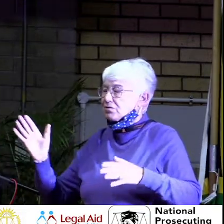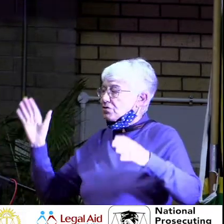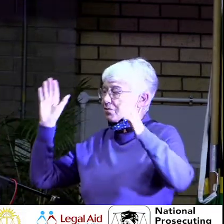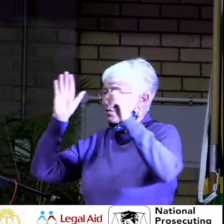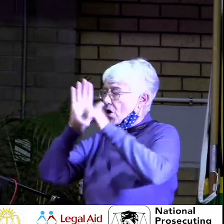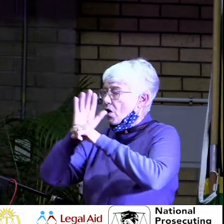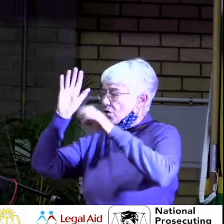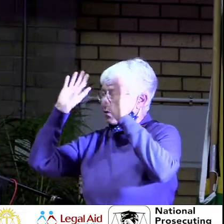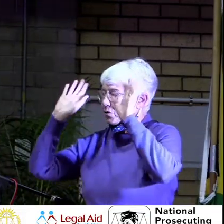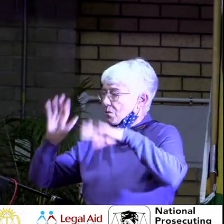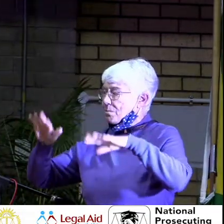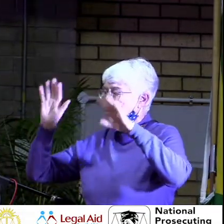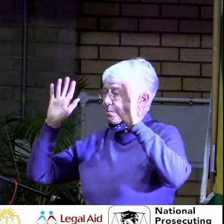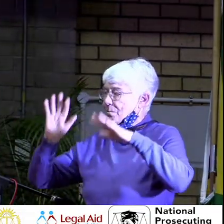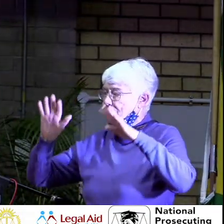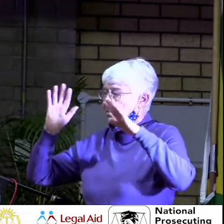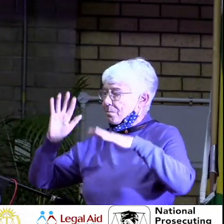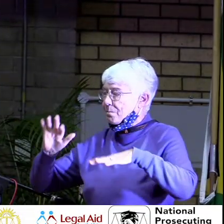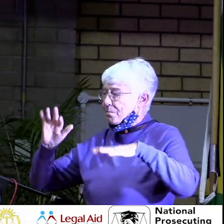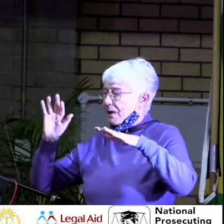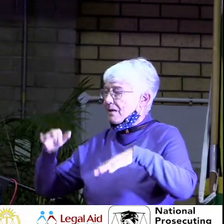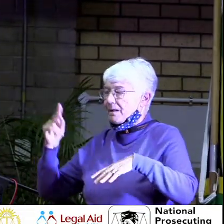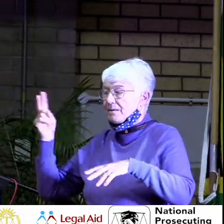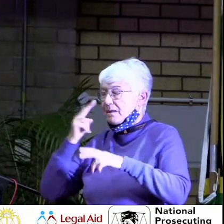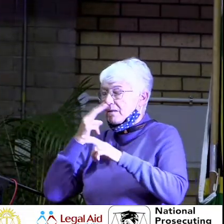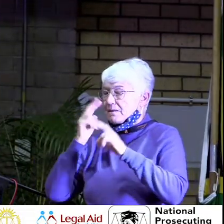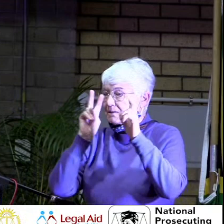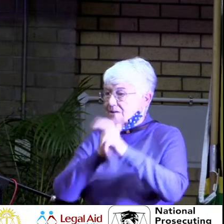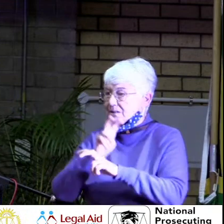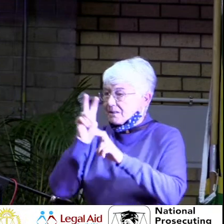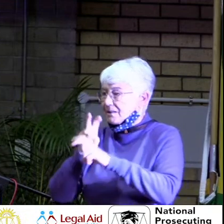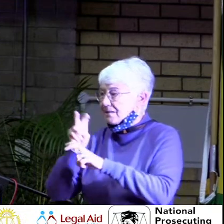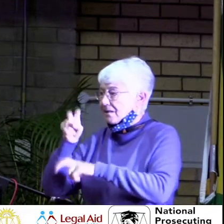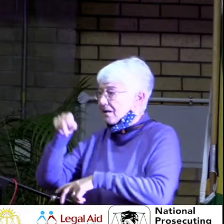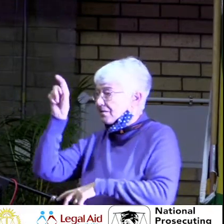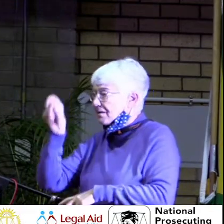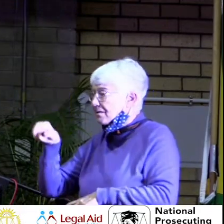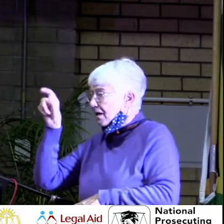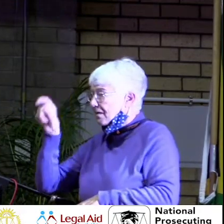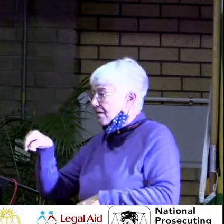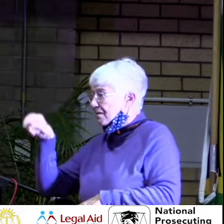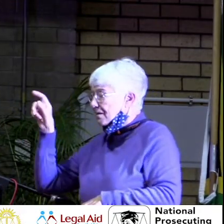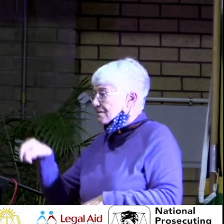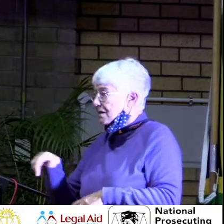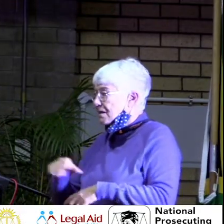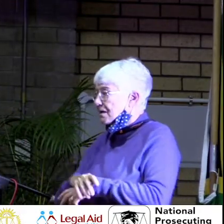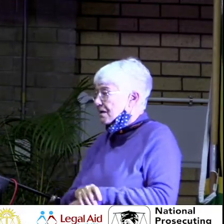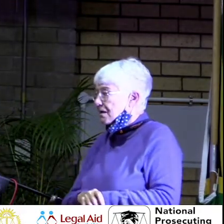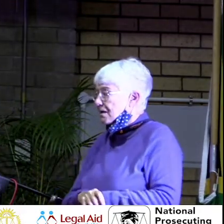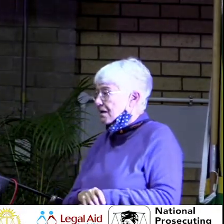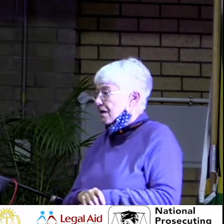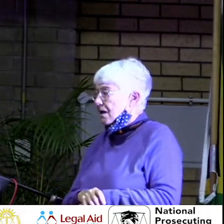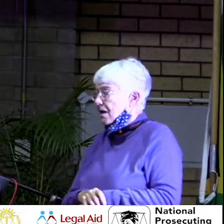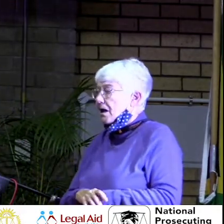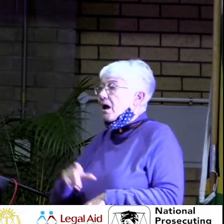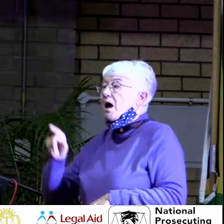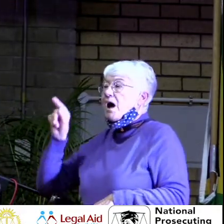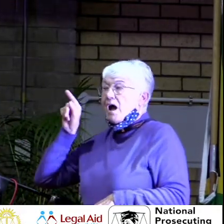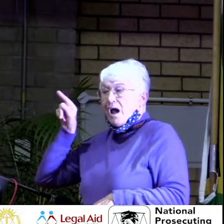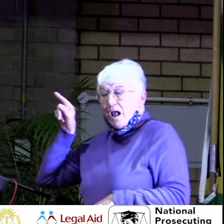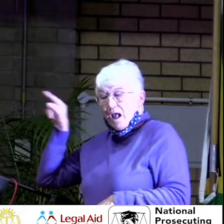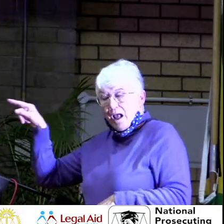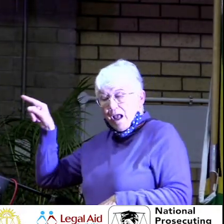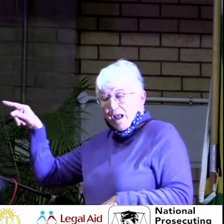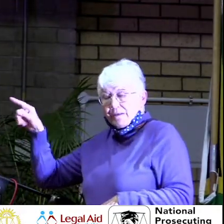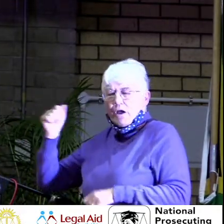cases that they have to see to. And we must understand that these are fathers and mothers. They are people. A